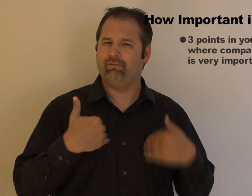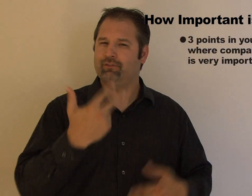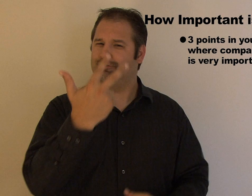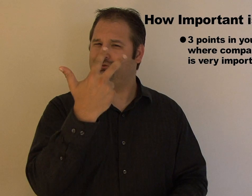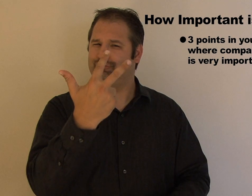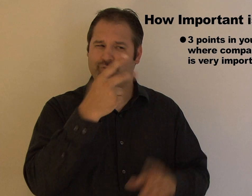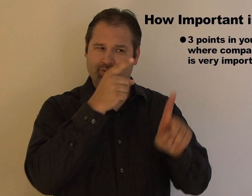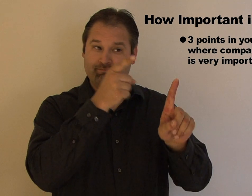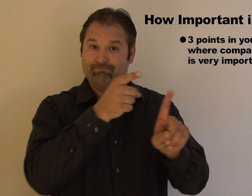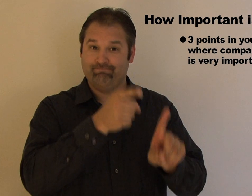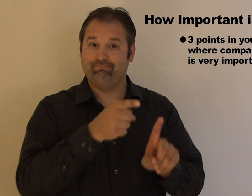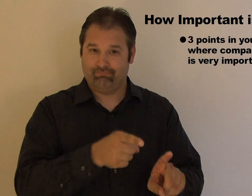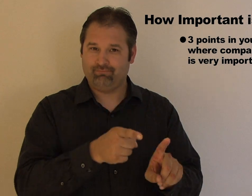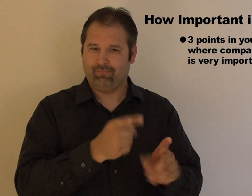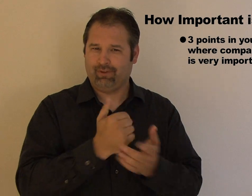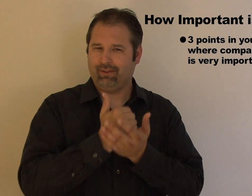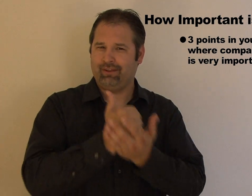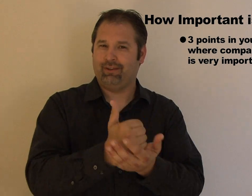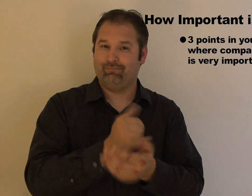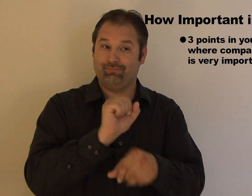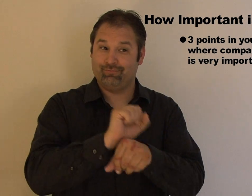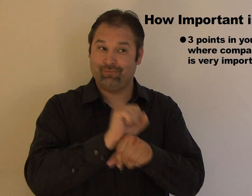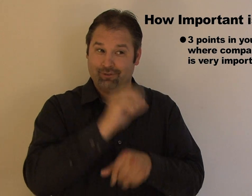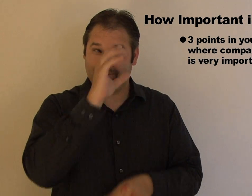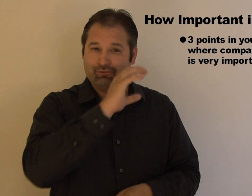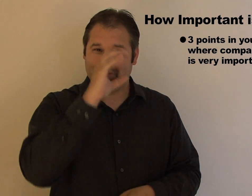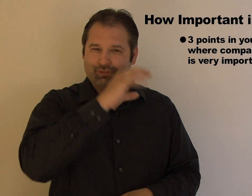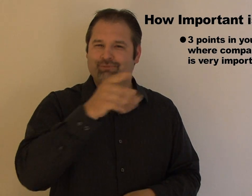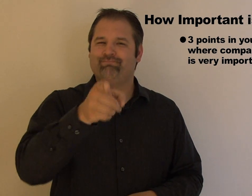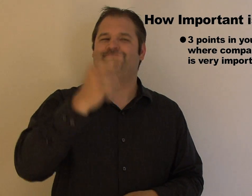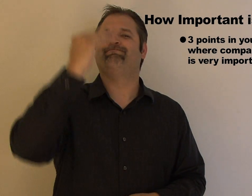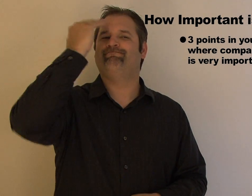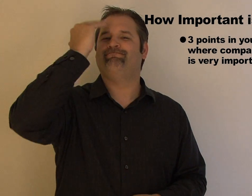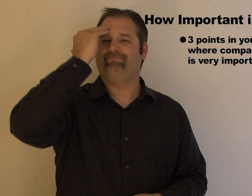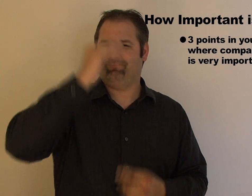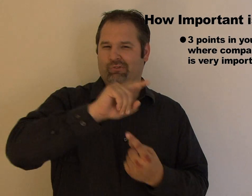3 points in your job search where company research is very important.